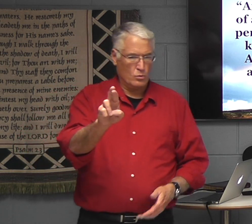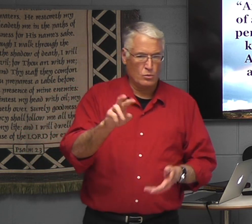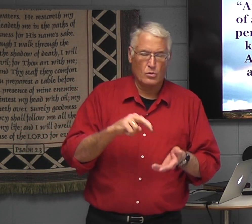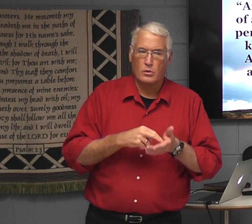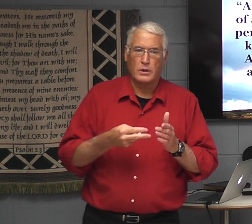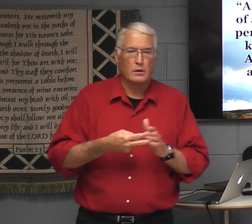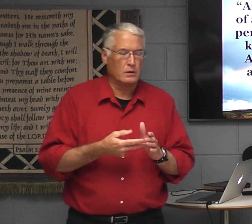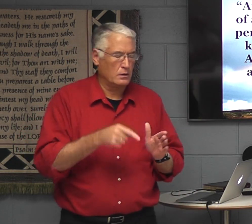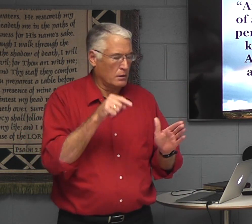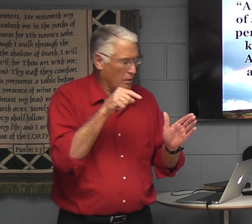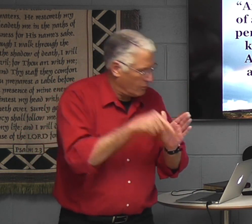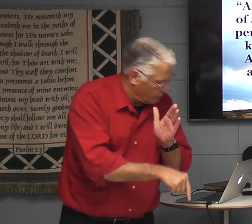manslaughter,